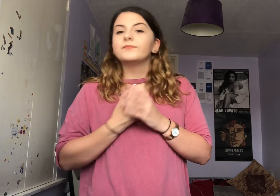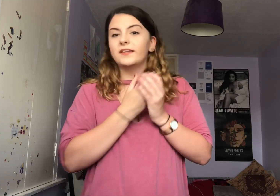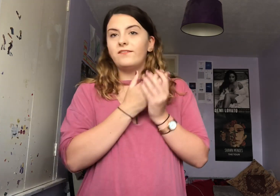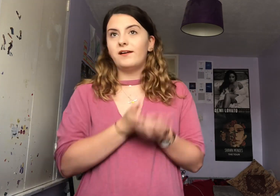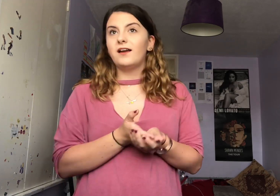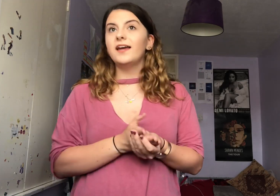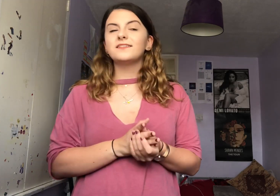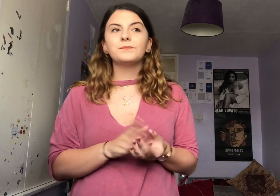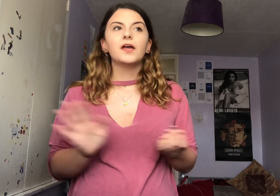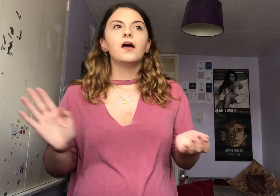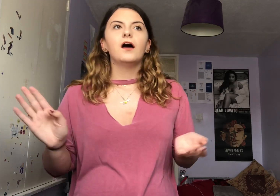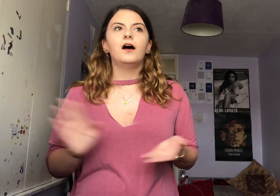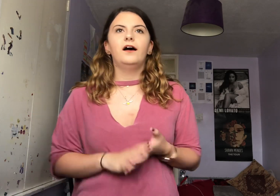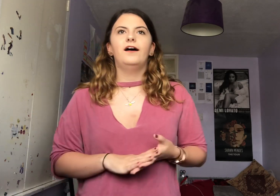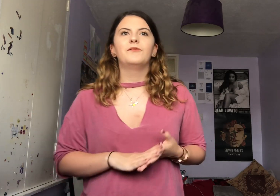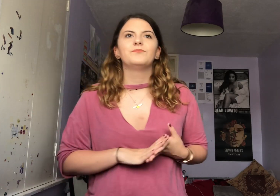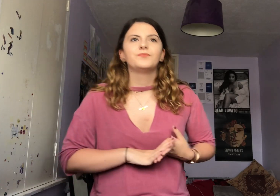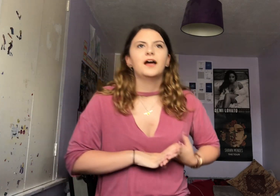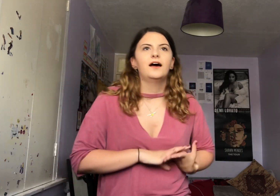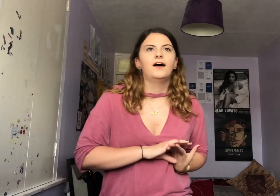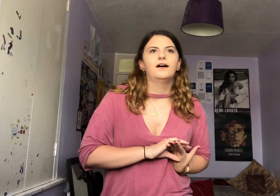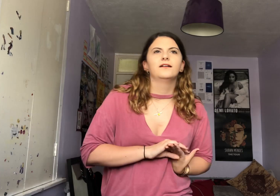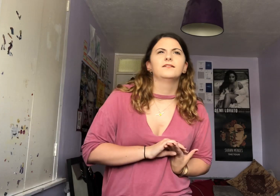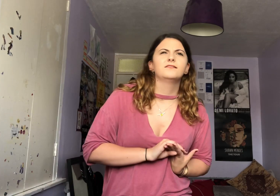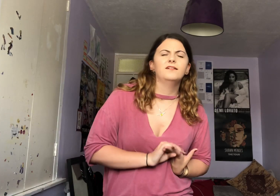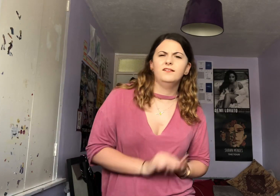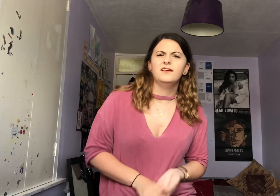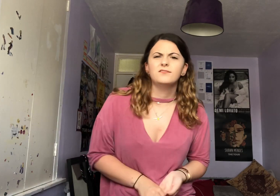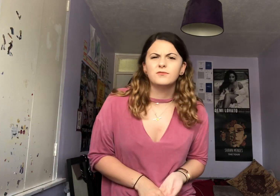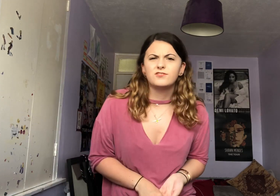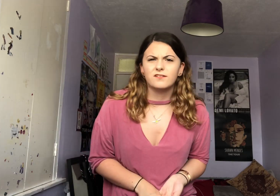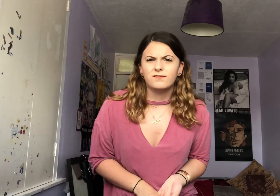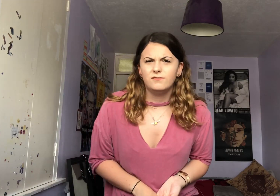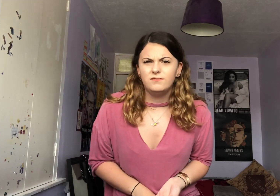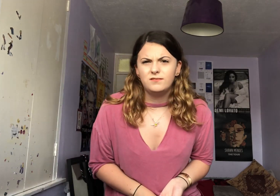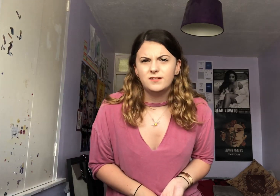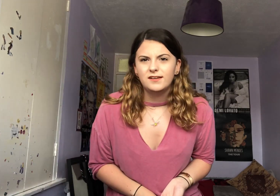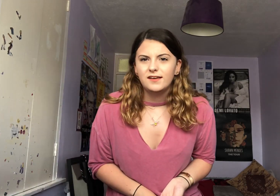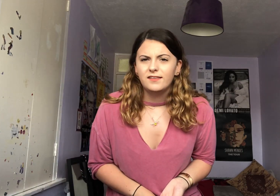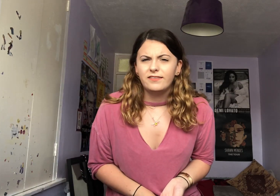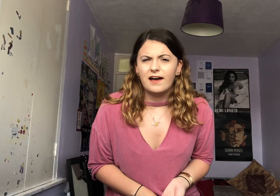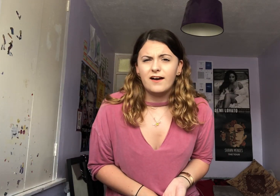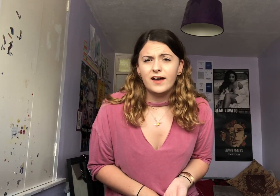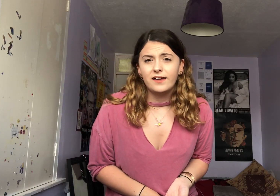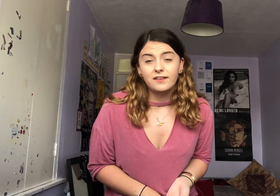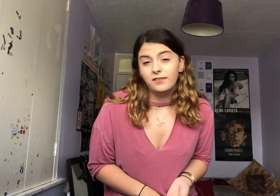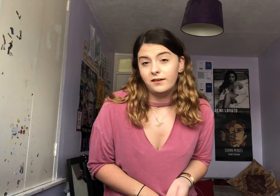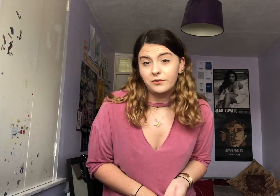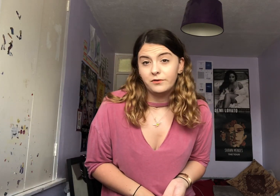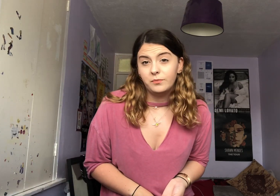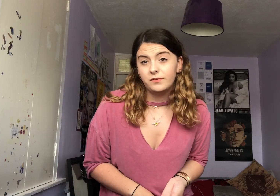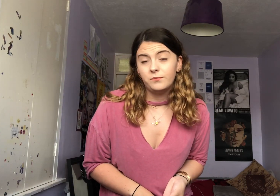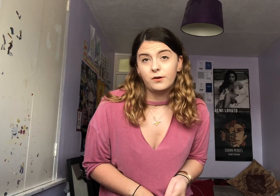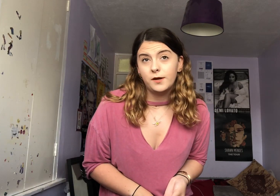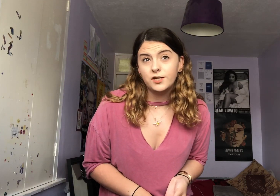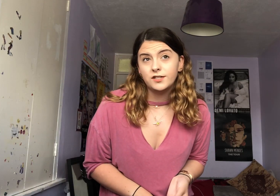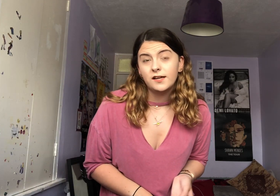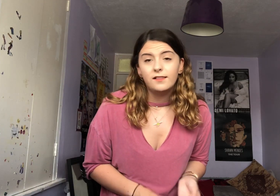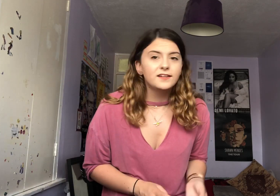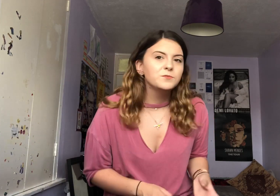they're very nice. And I think that's all the junk food that I can think of, because I'm rubbish. Let's move